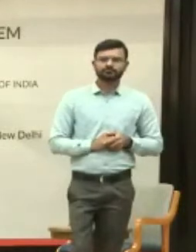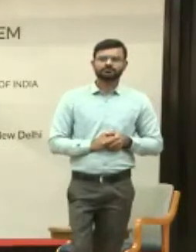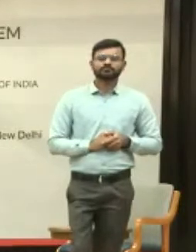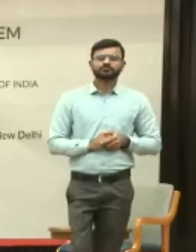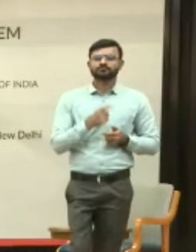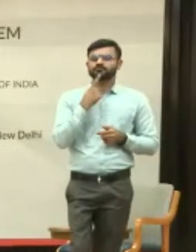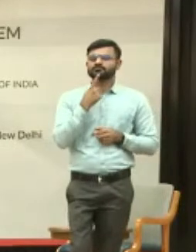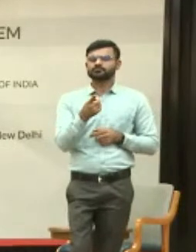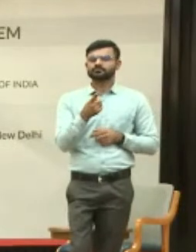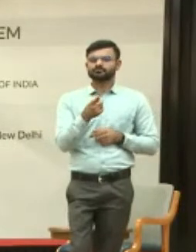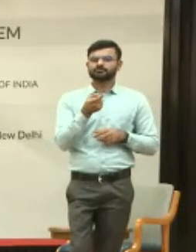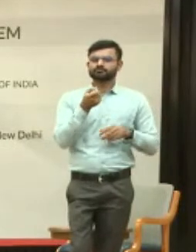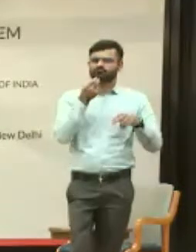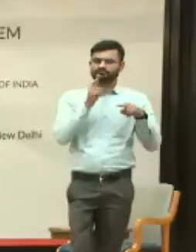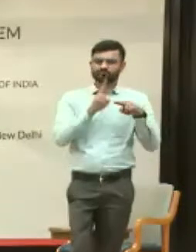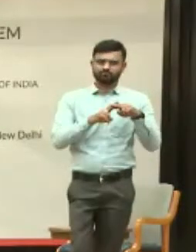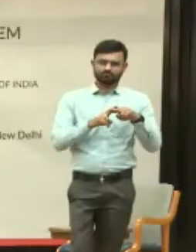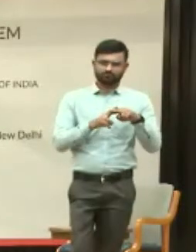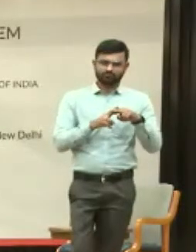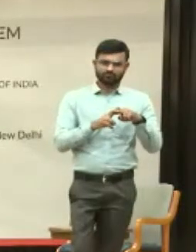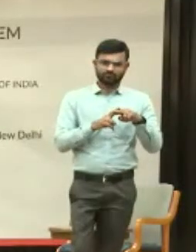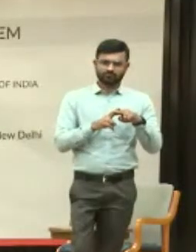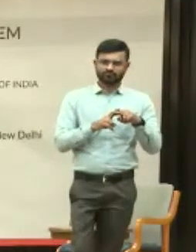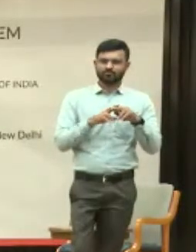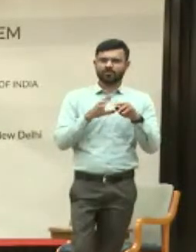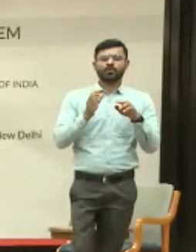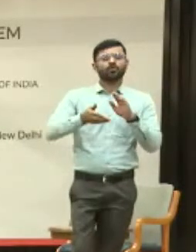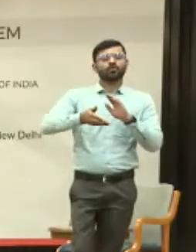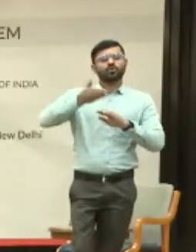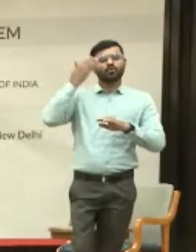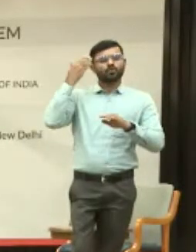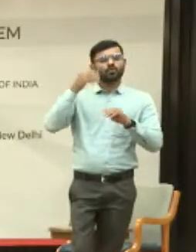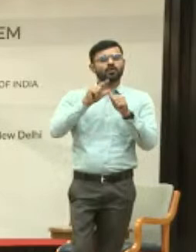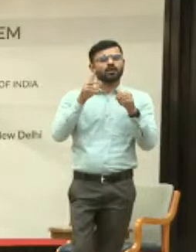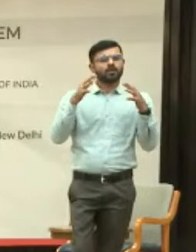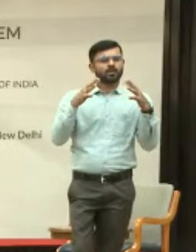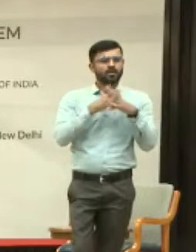is that of old laws,